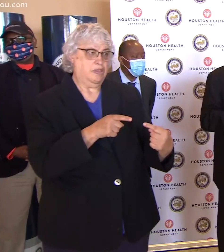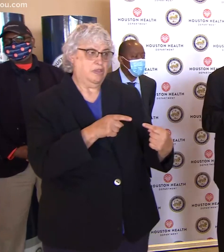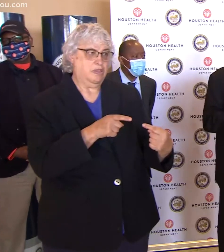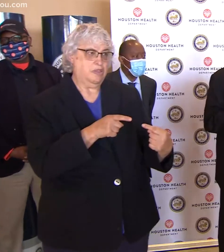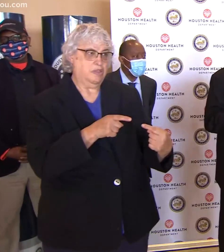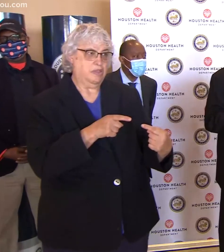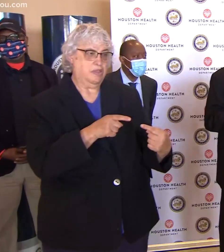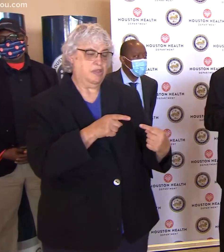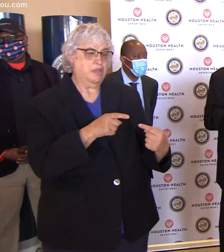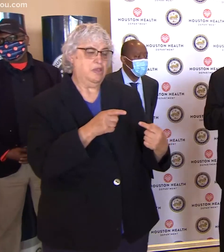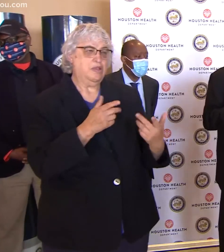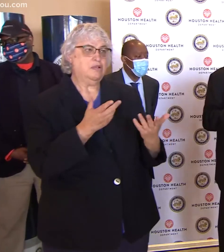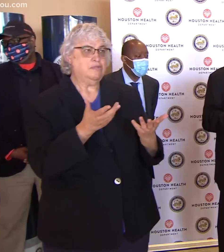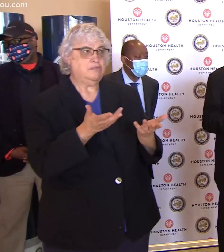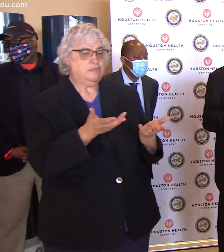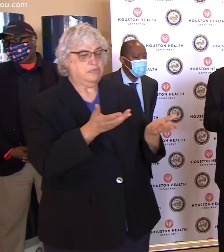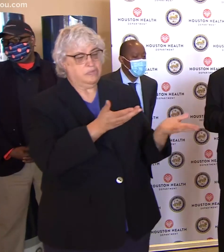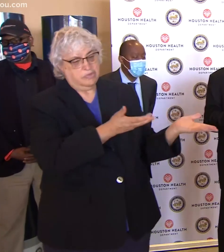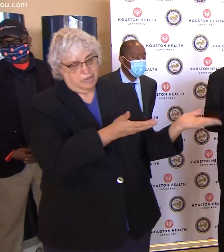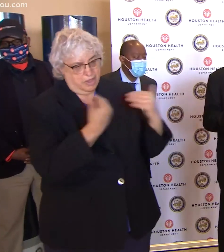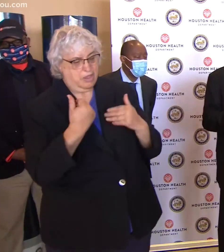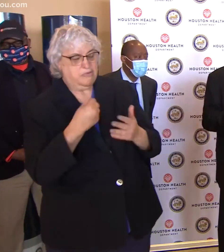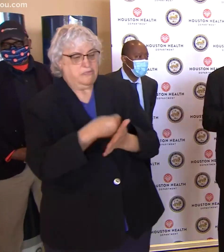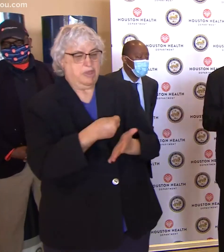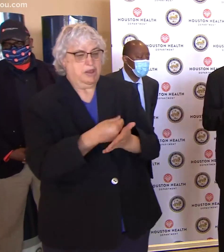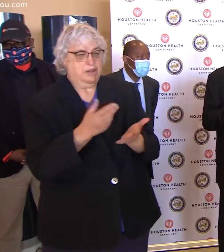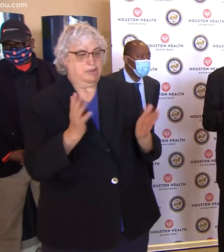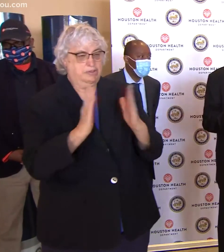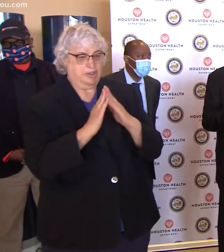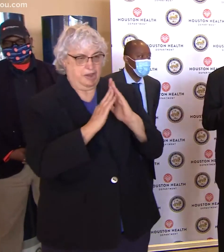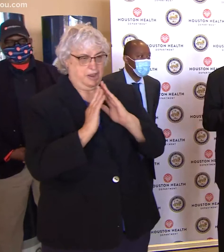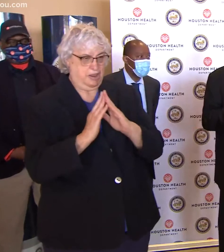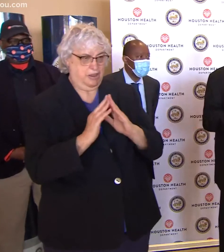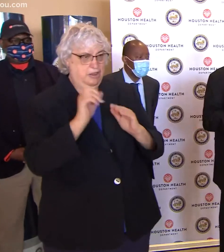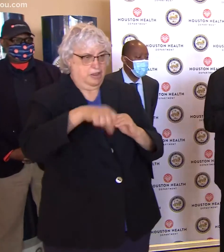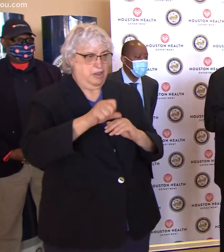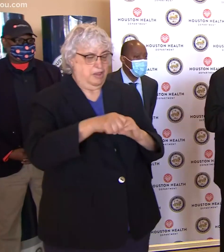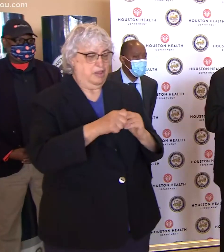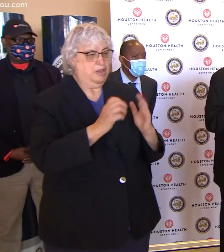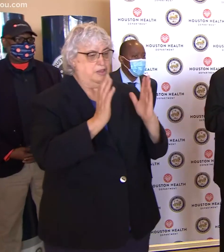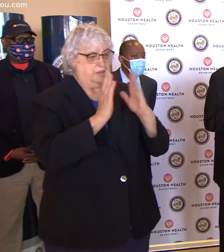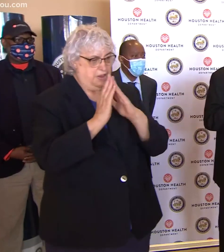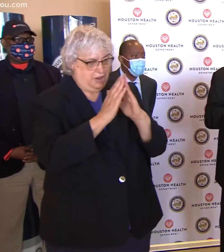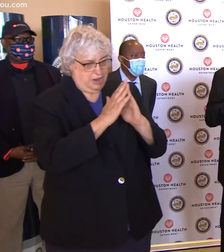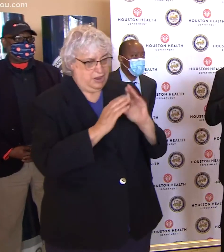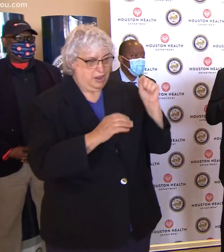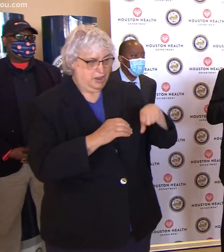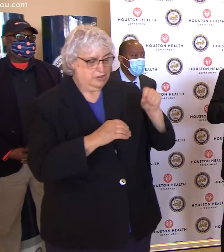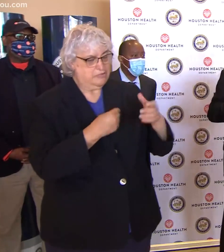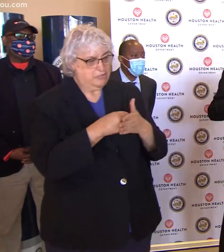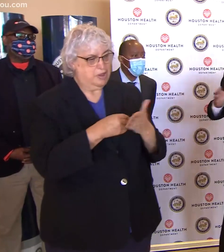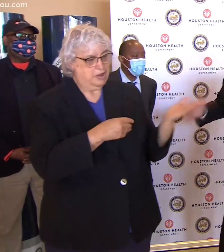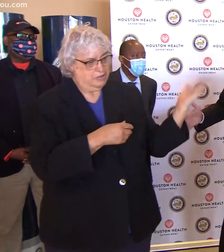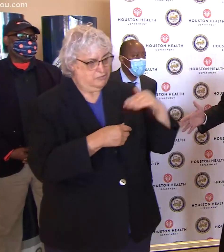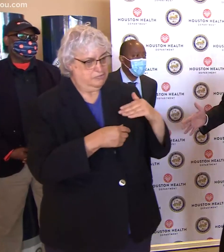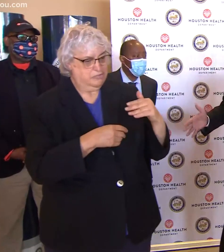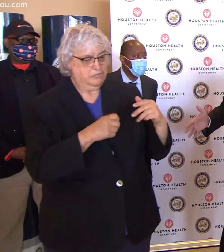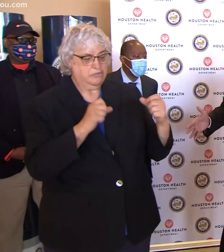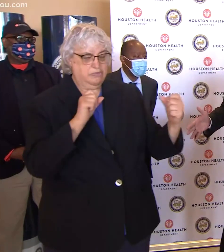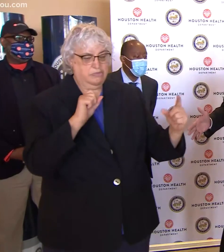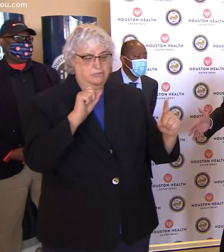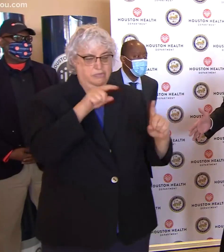the dollars to the municipalities. And not only are we trying to get it to municipalities, we want to have direct funding